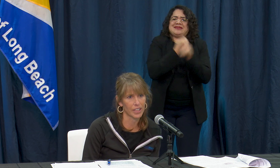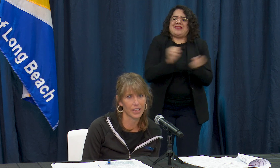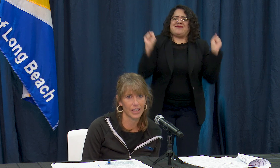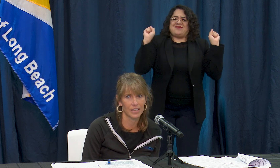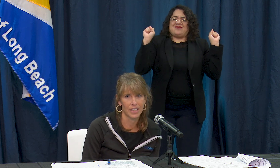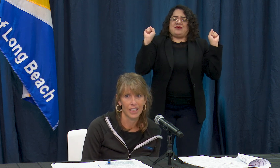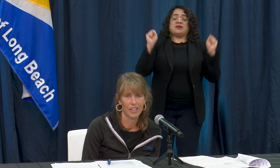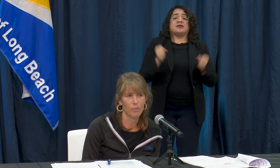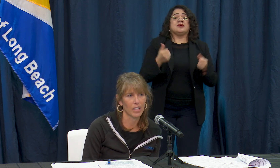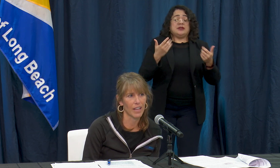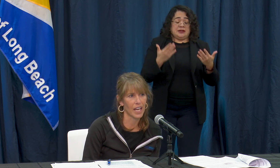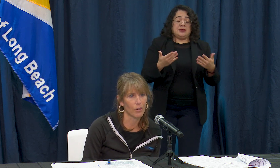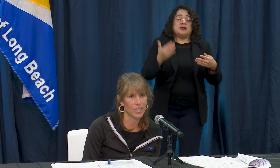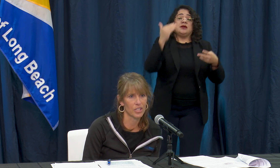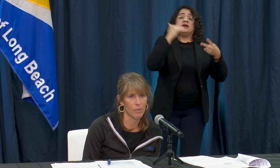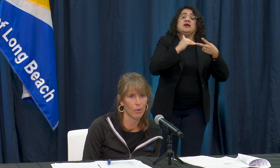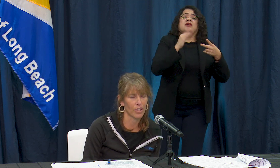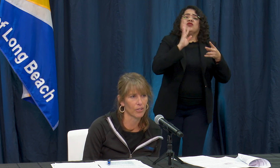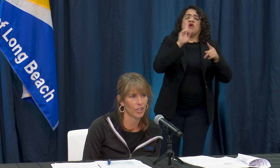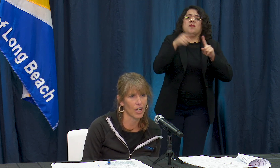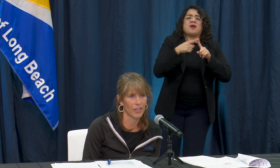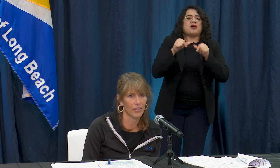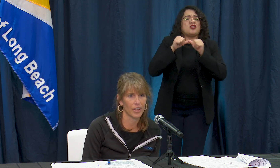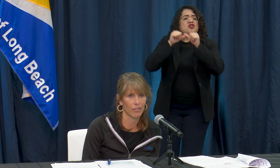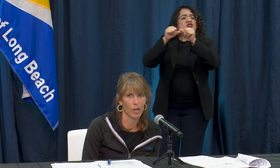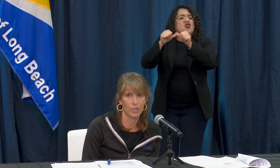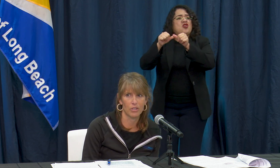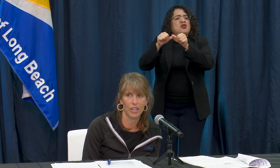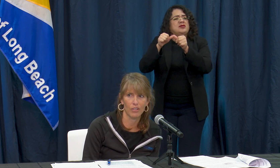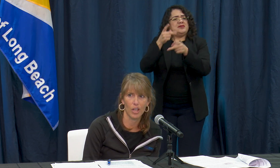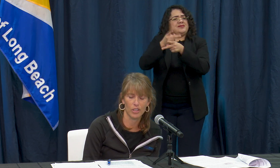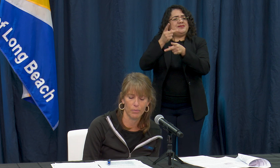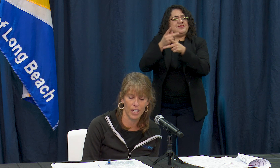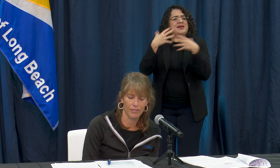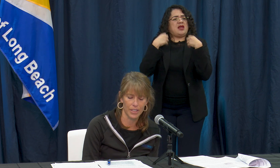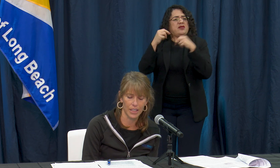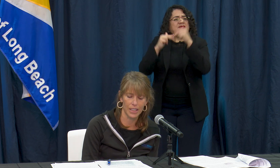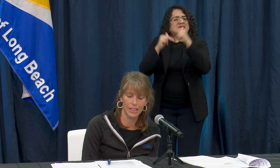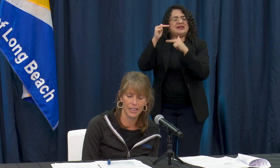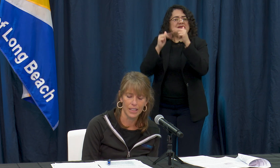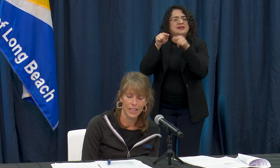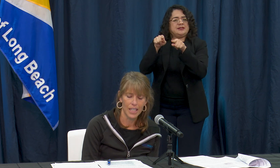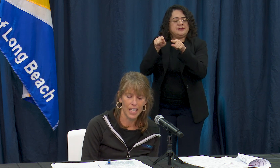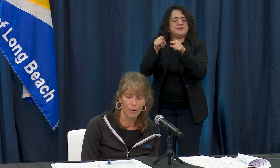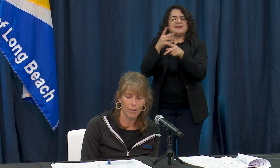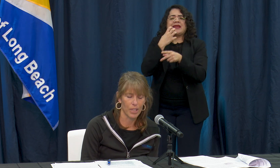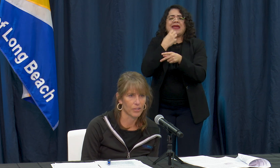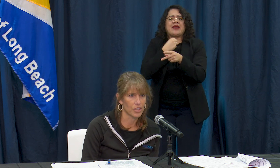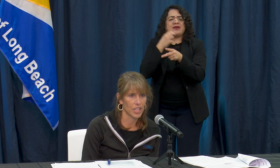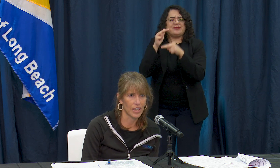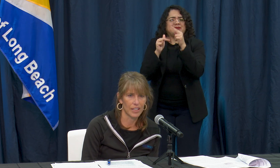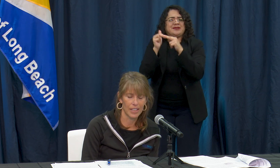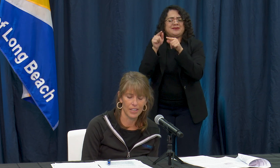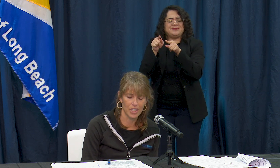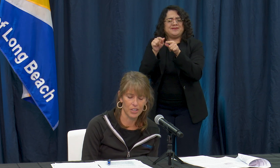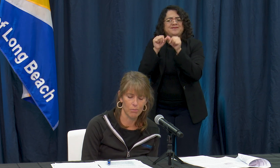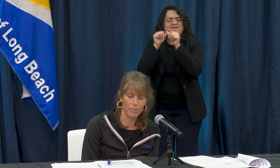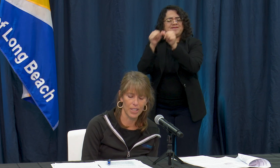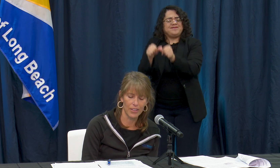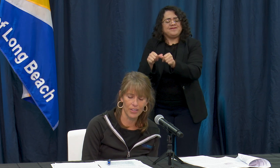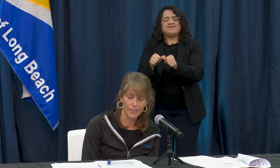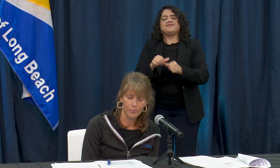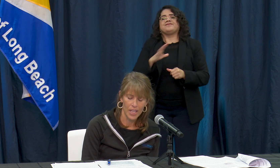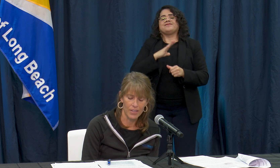care facilities. There have been a lot of questions about what is going on in the city of Long Beach around the long-term care facilities, and I want to be able to share